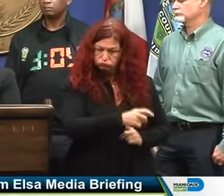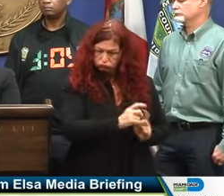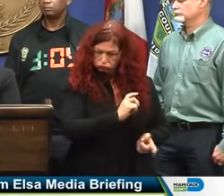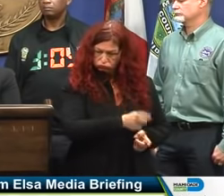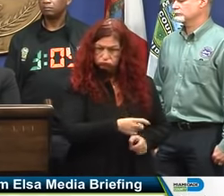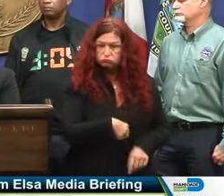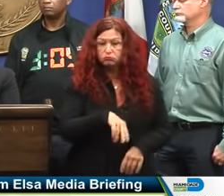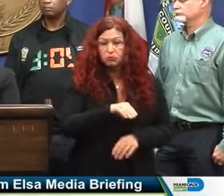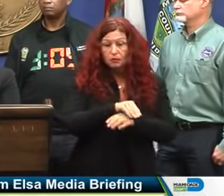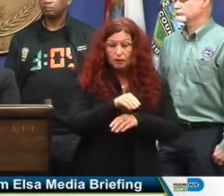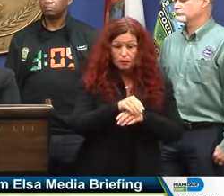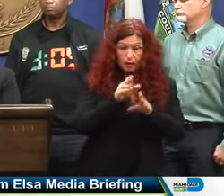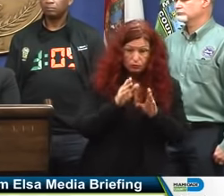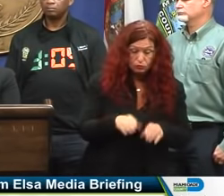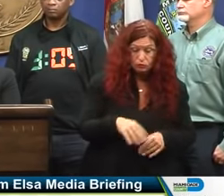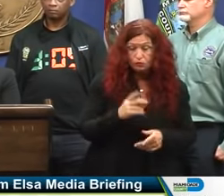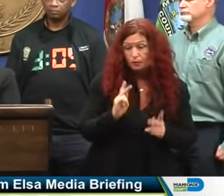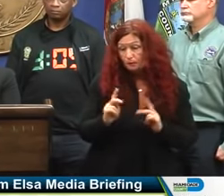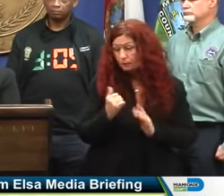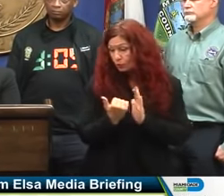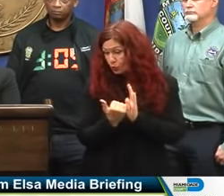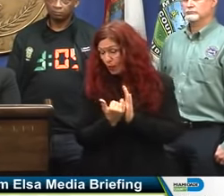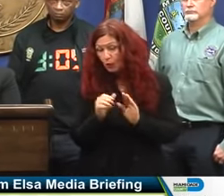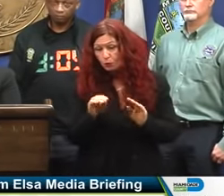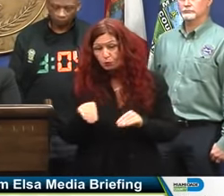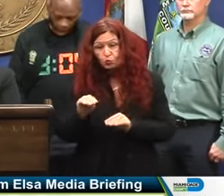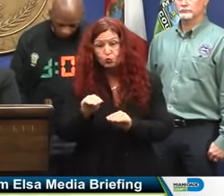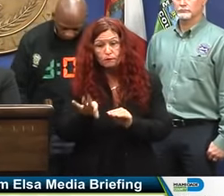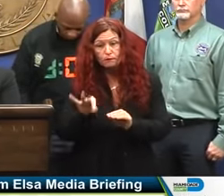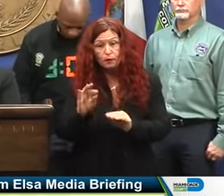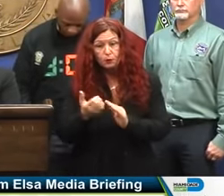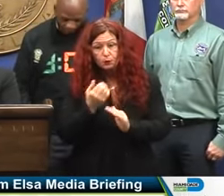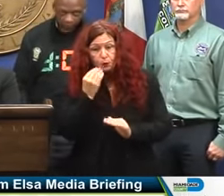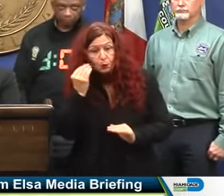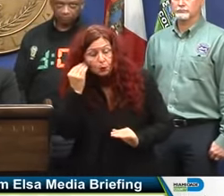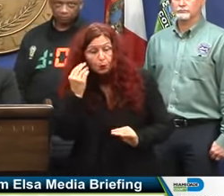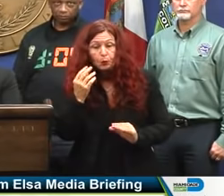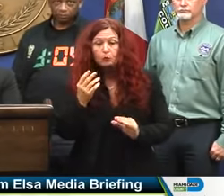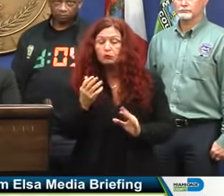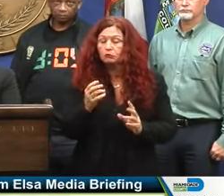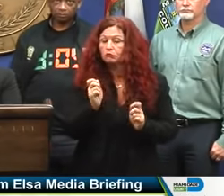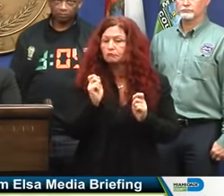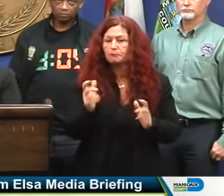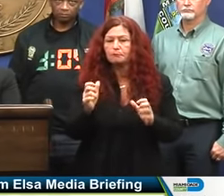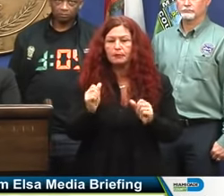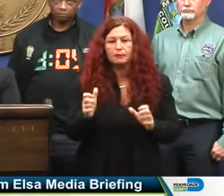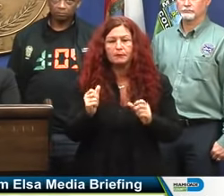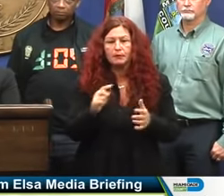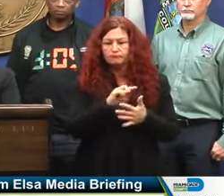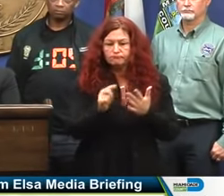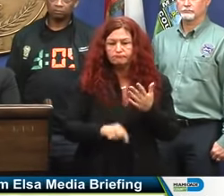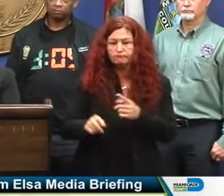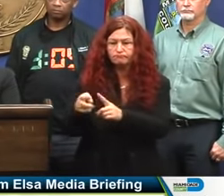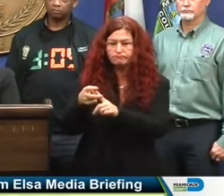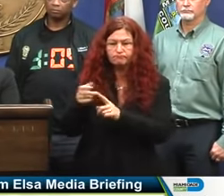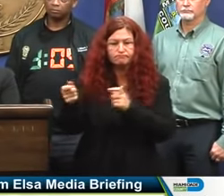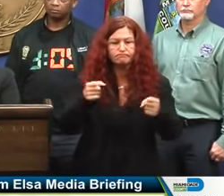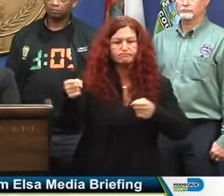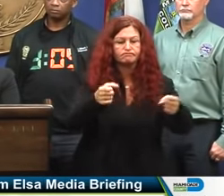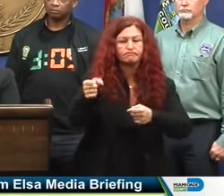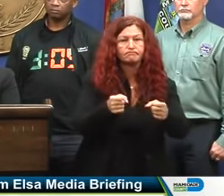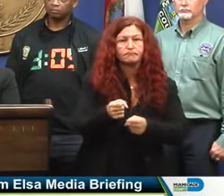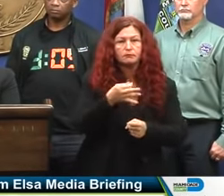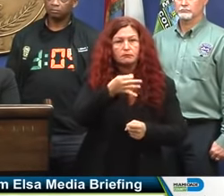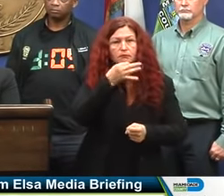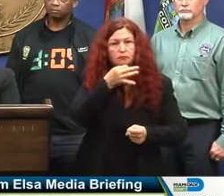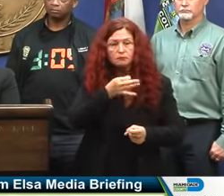relocation assistance experts. We are with these families as long as it takes to help them, not just for those